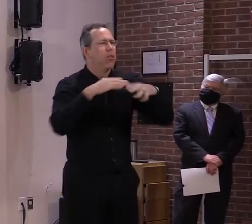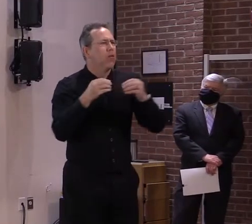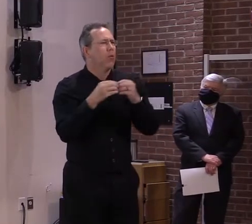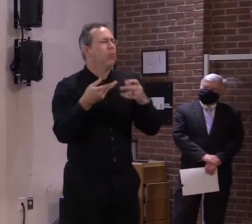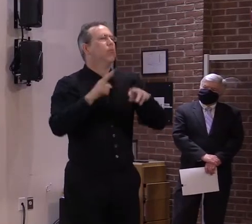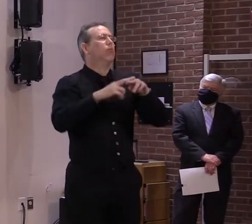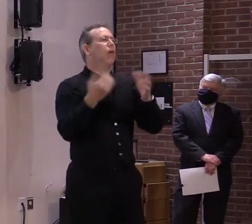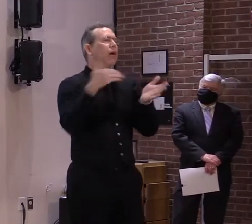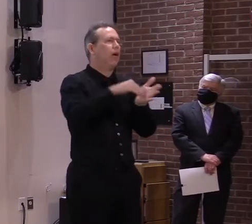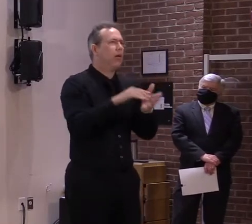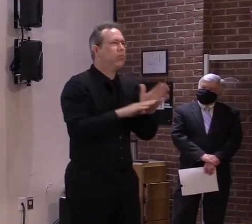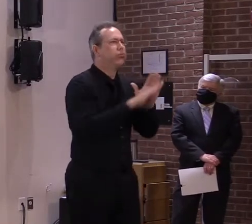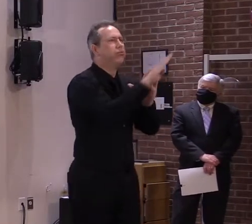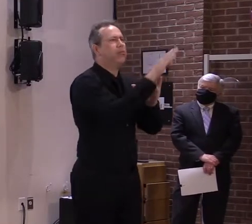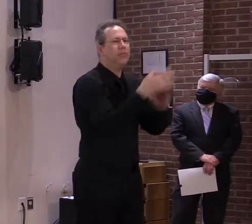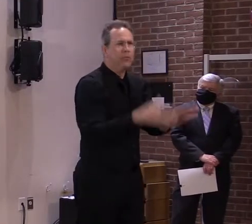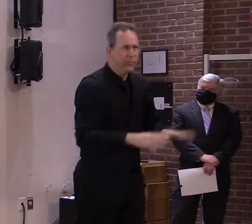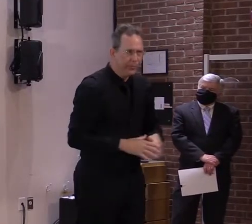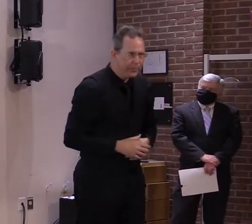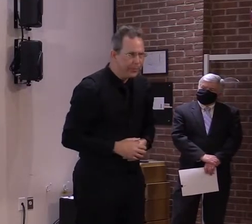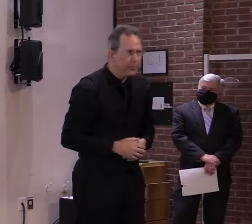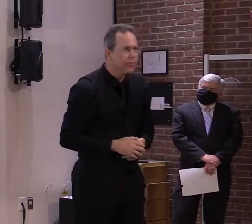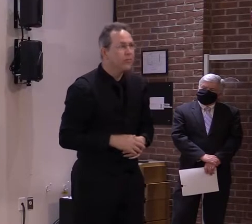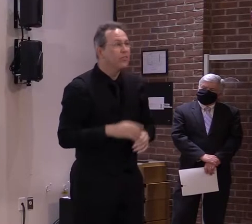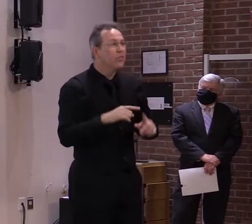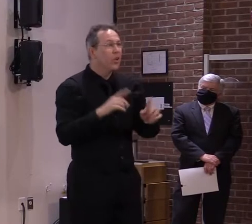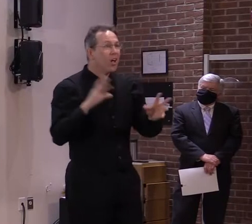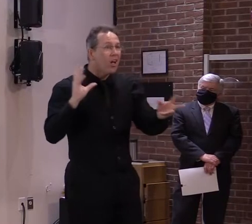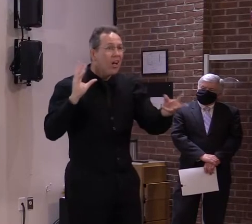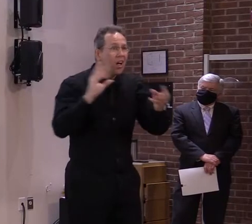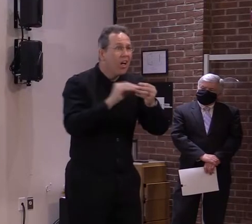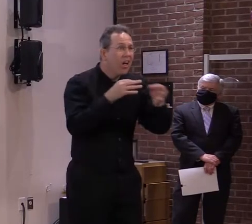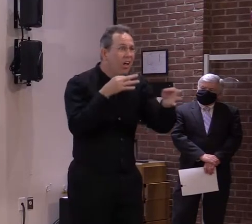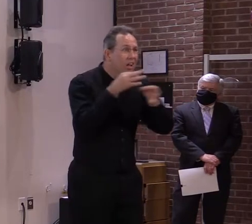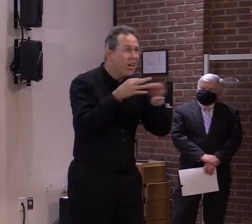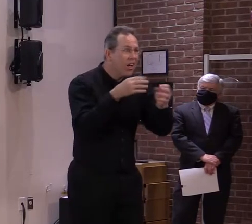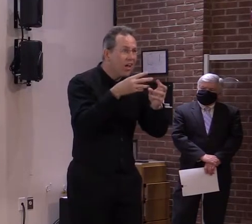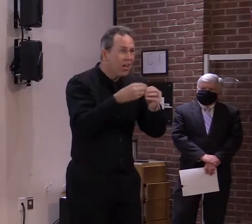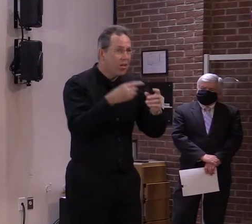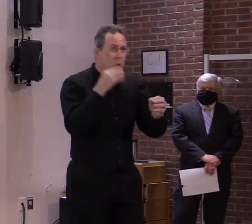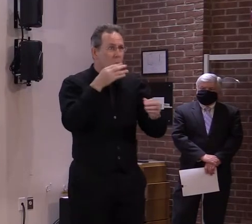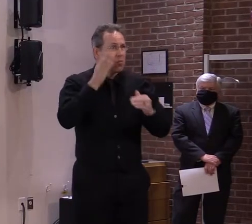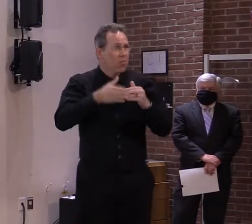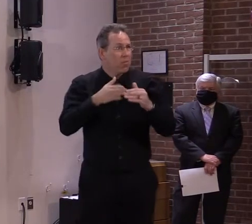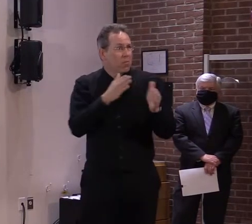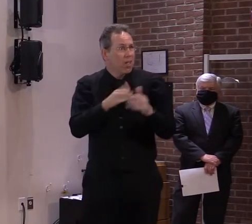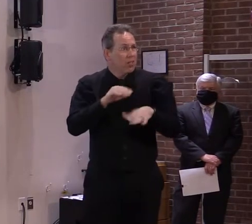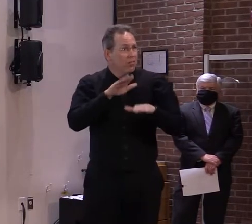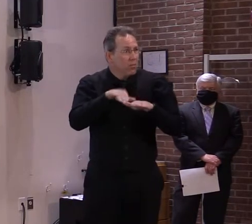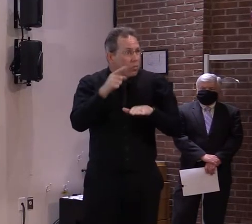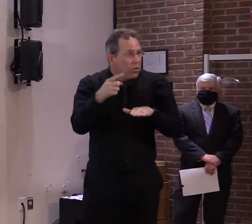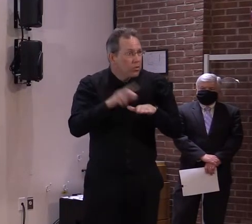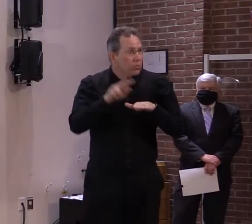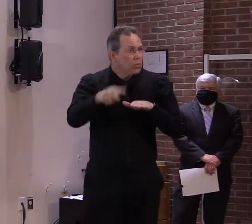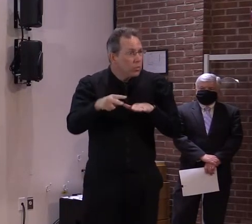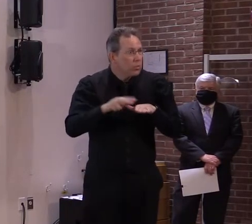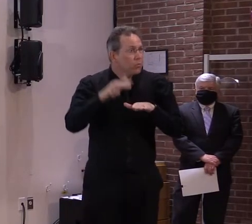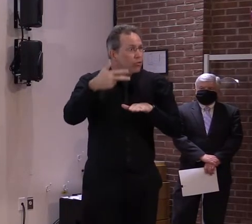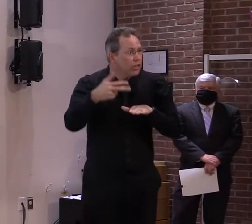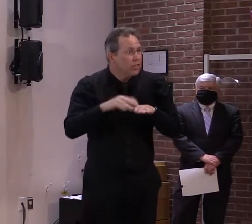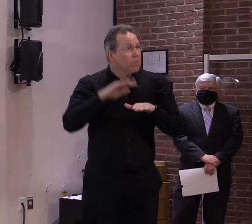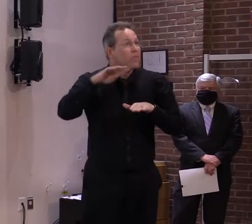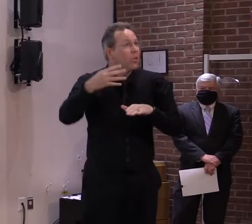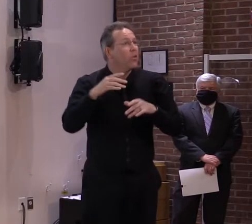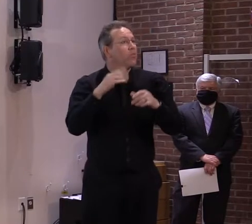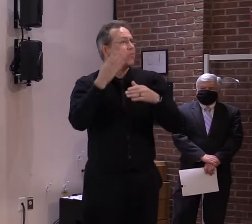All of this leads us to Independence Day, at which time all Vermonters over the age of 16 will have had plenty